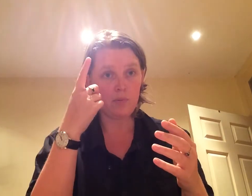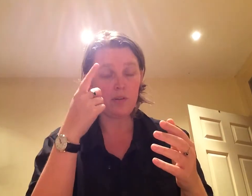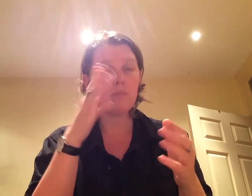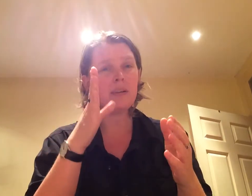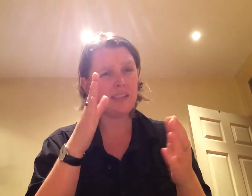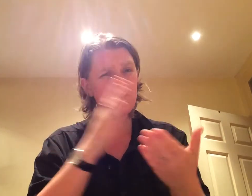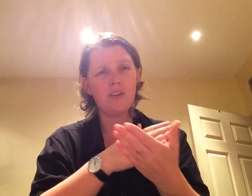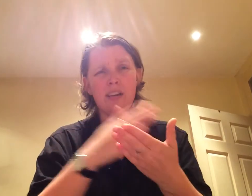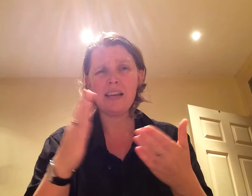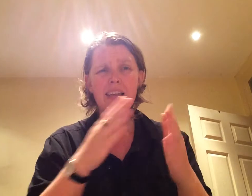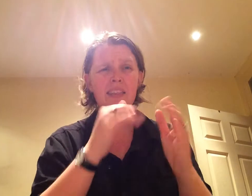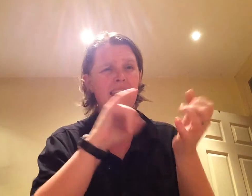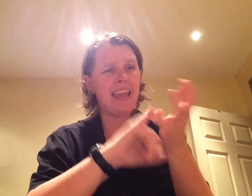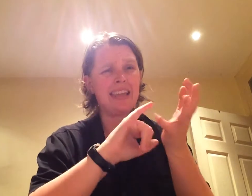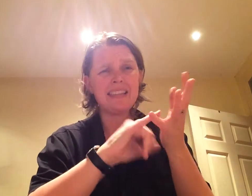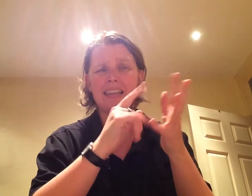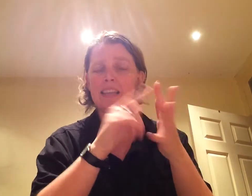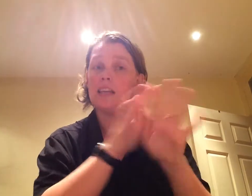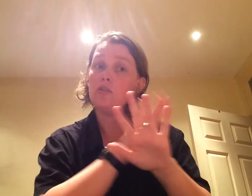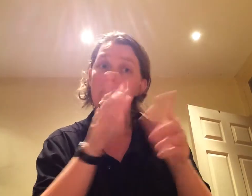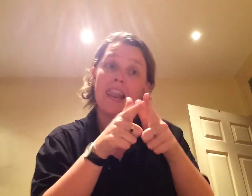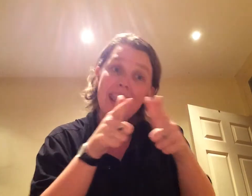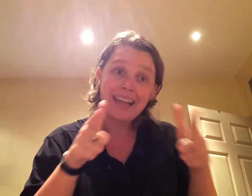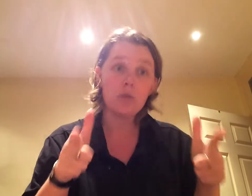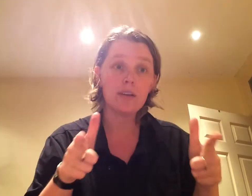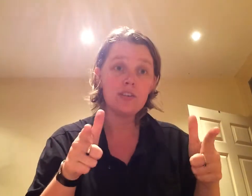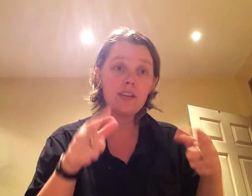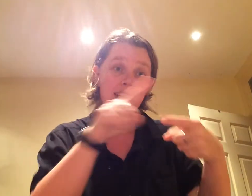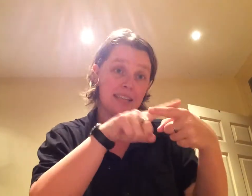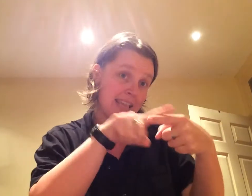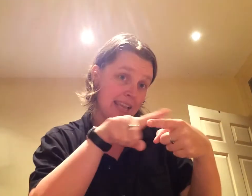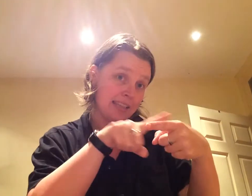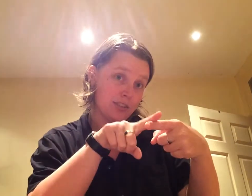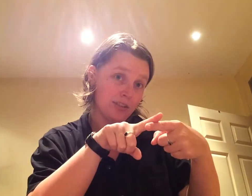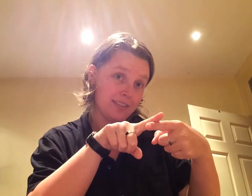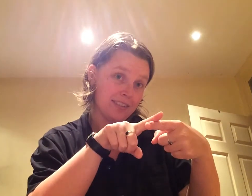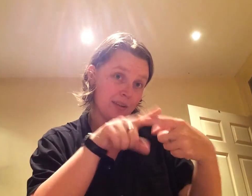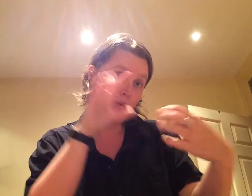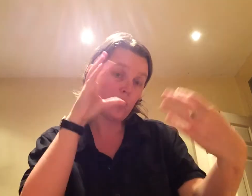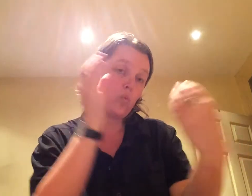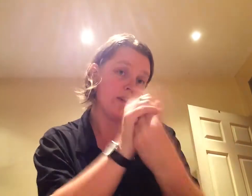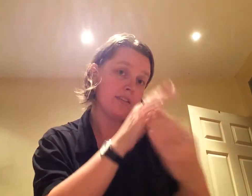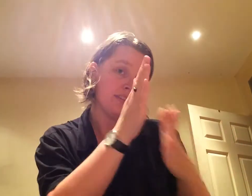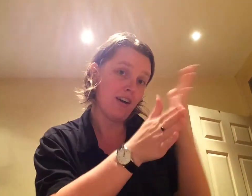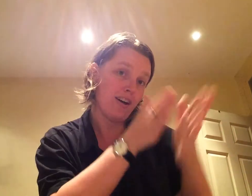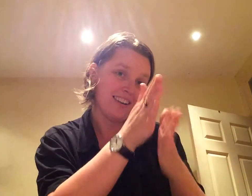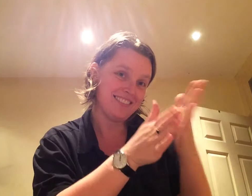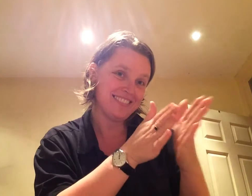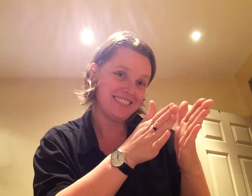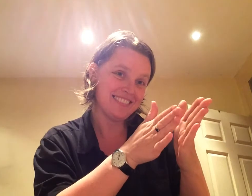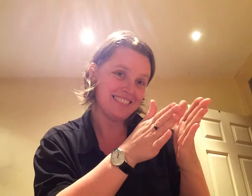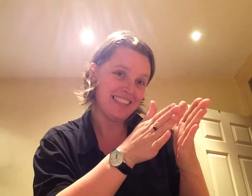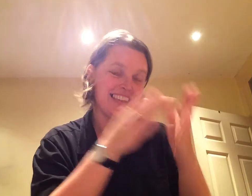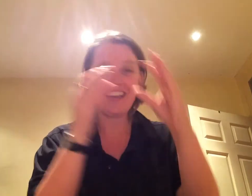both, but it is very clear that SSE is not a language, it is English with sign, okay?